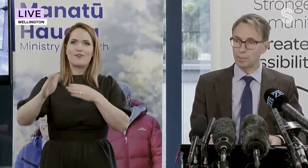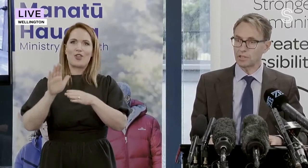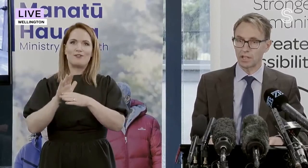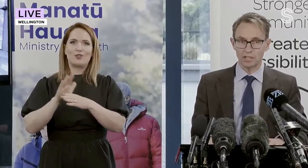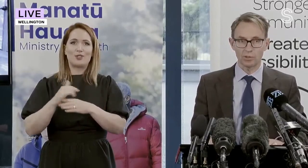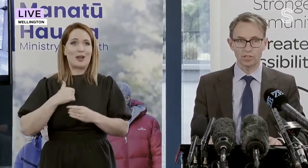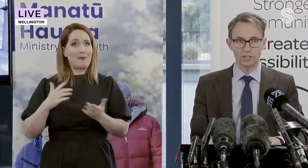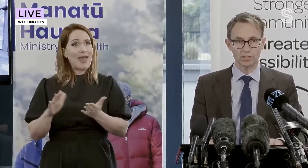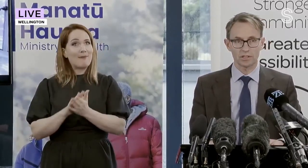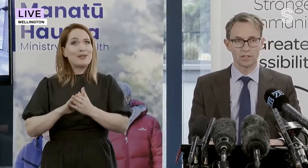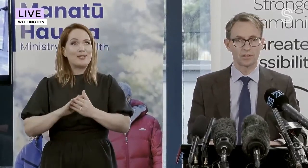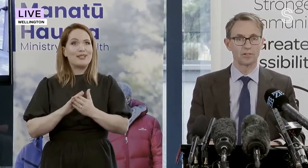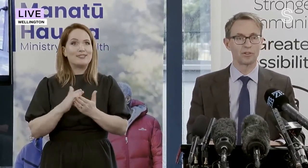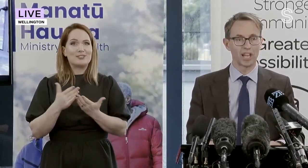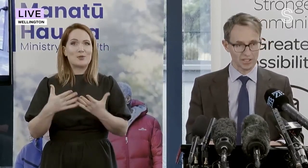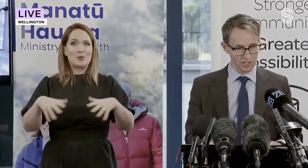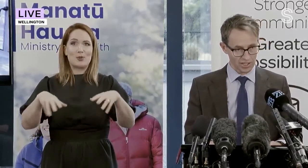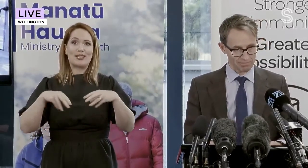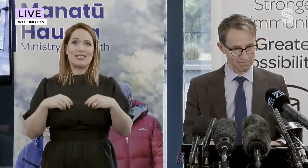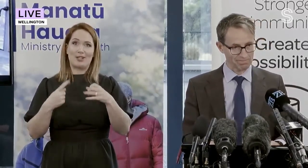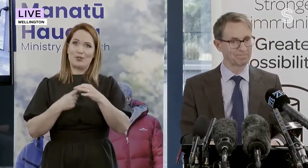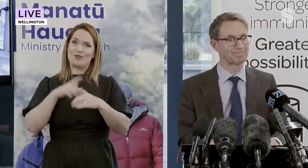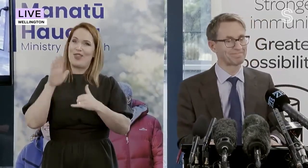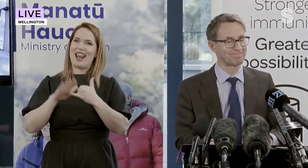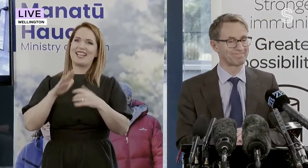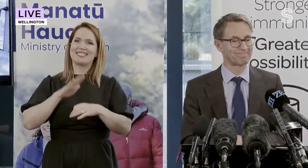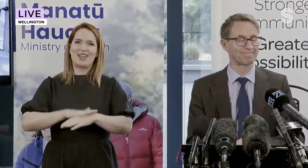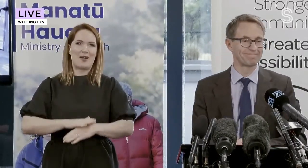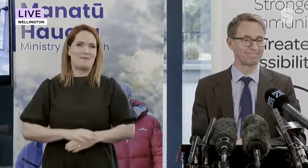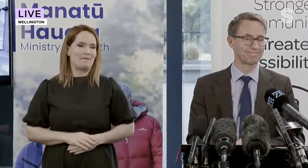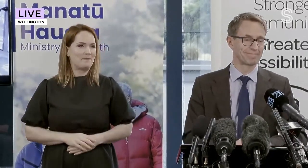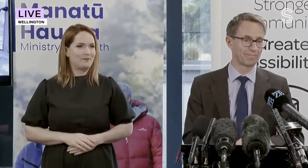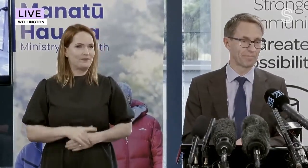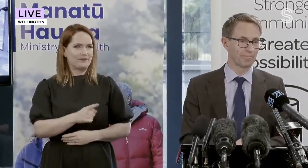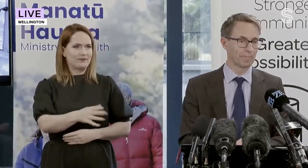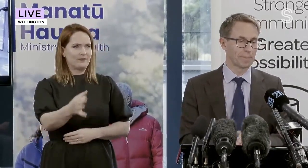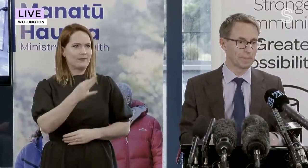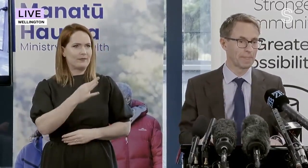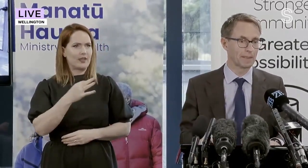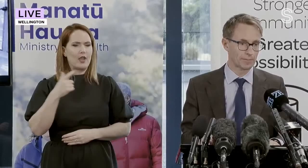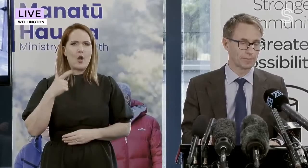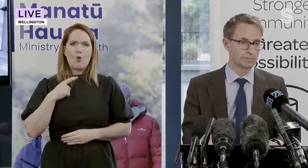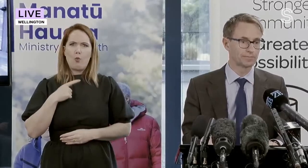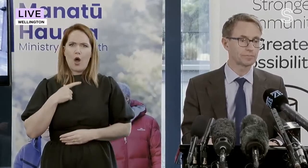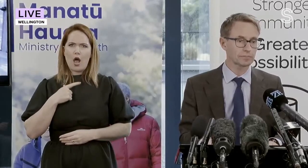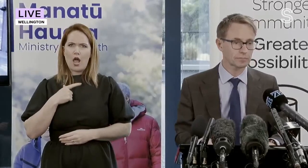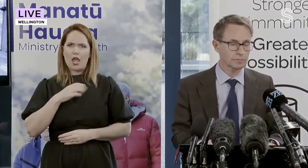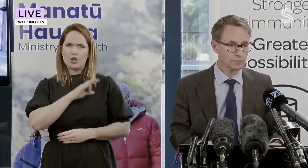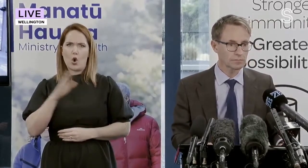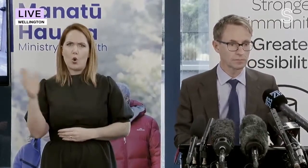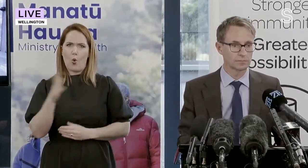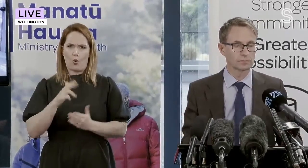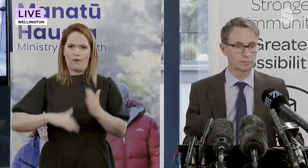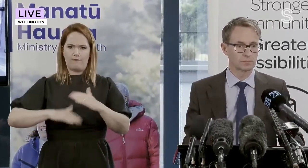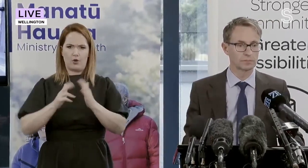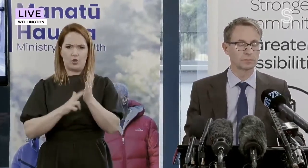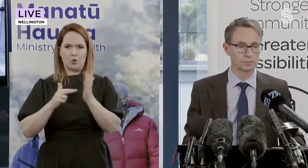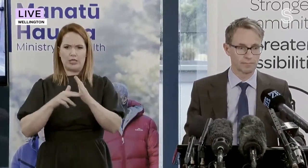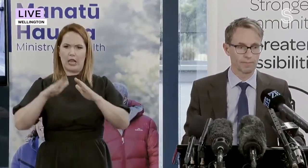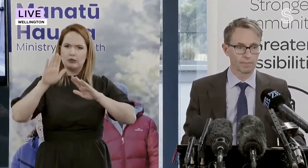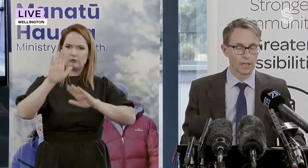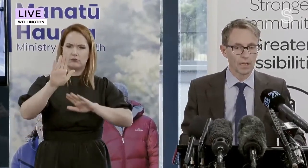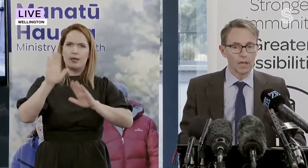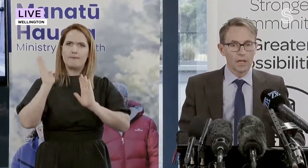And I'm happy to take questions for the last time. Dr. Bloomfield, why aren't you making all the councils fluoridate their water? Why just 14 at